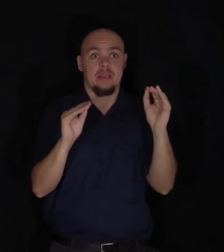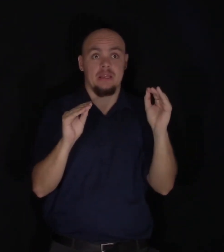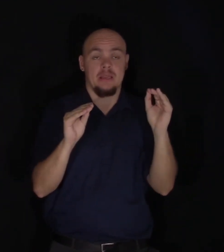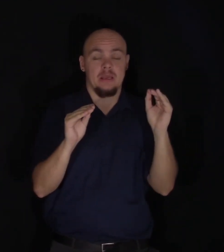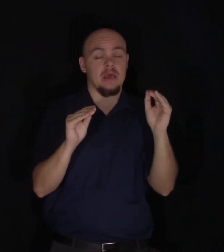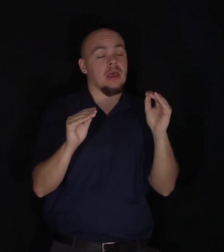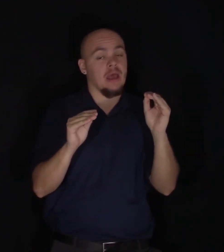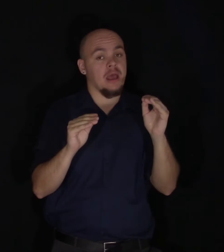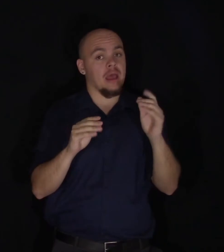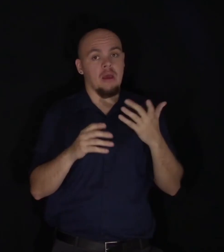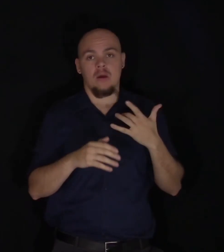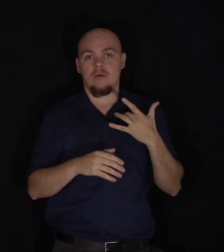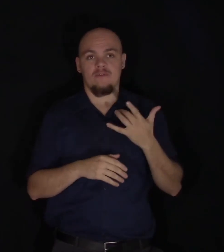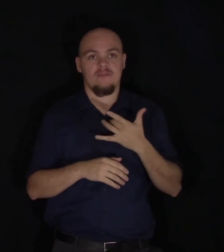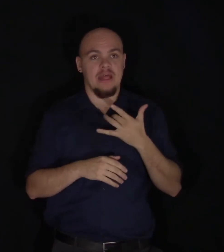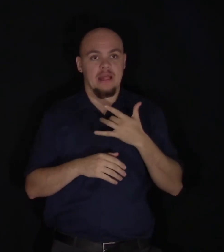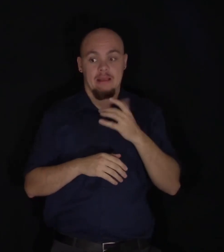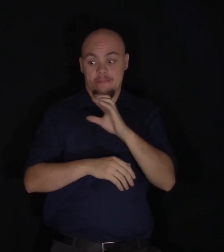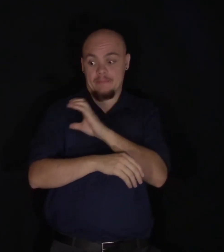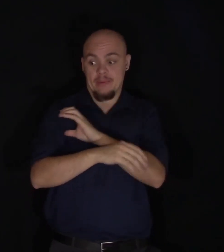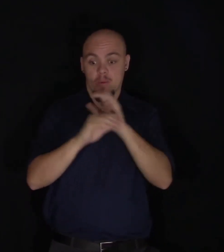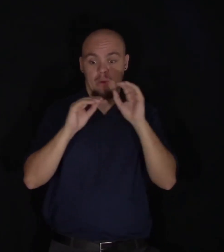powerless.